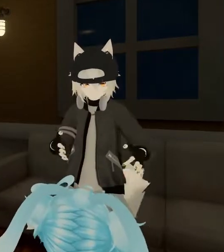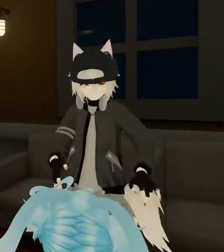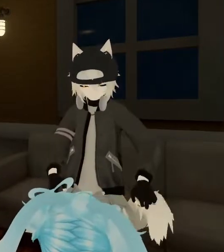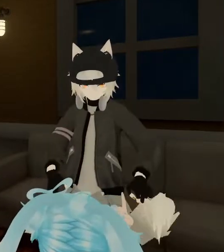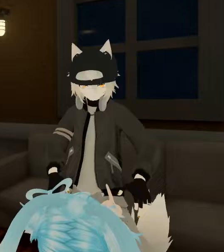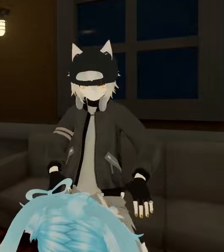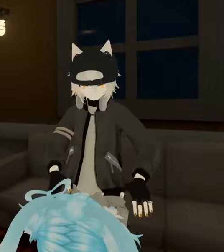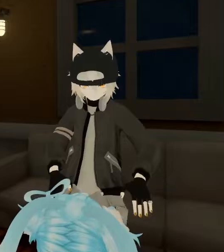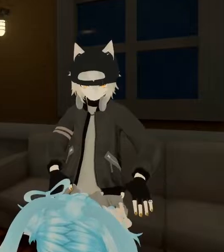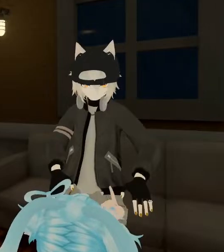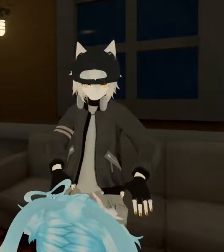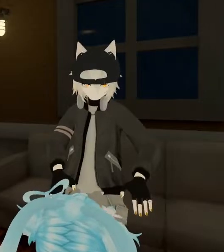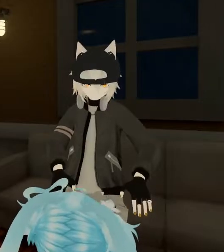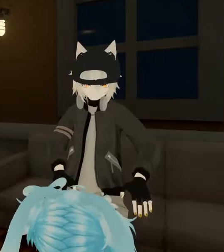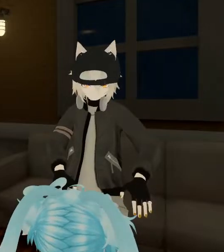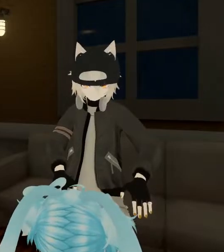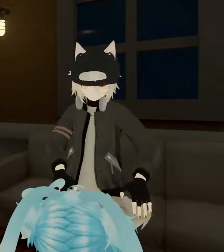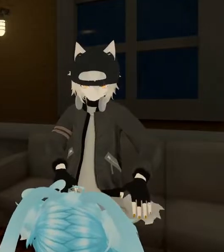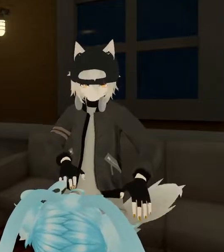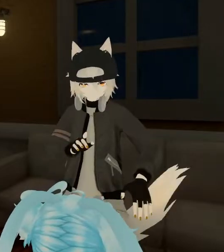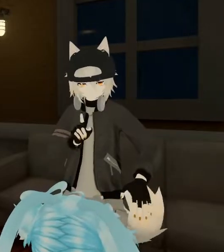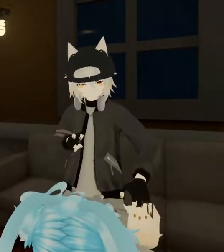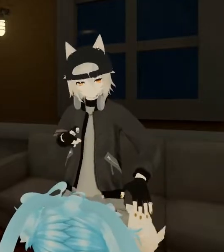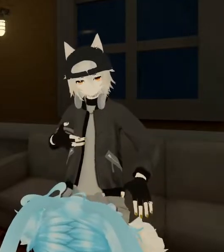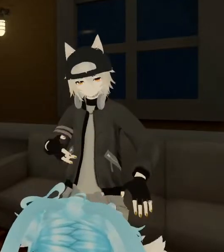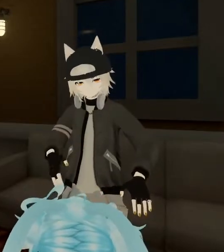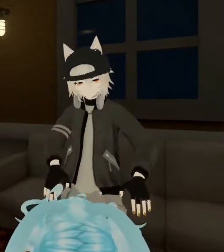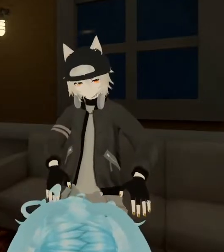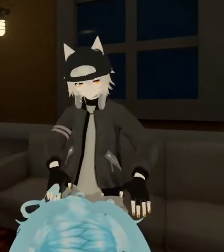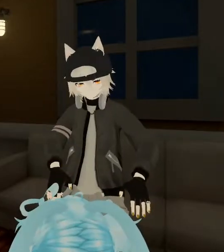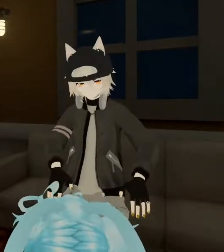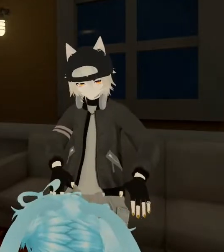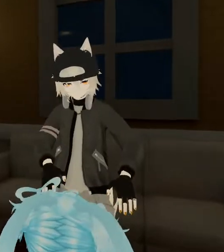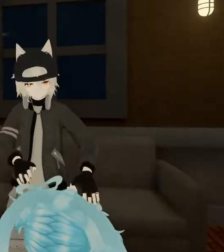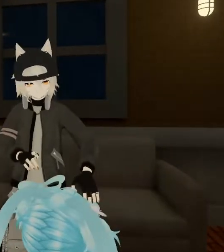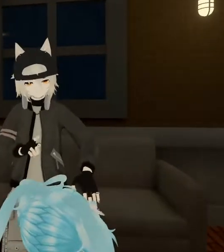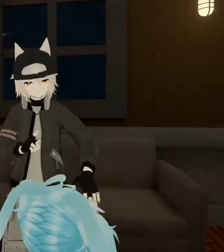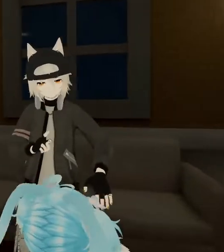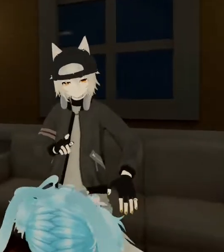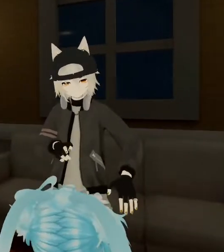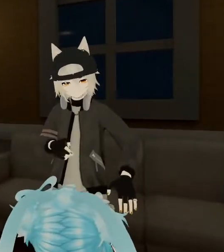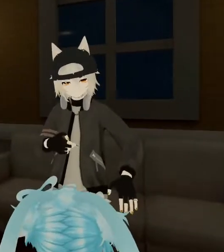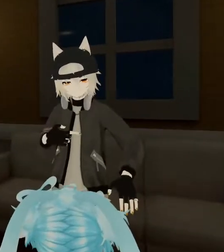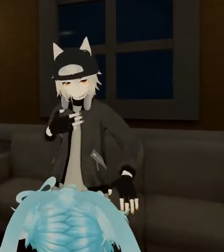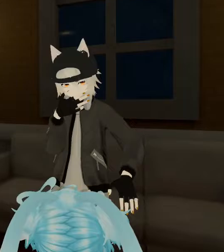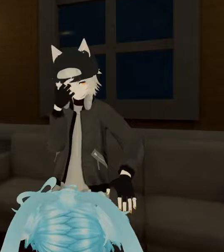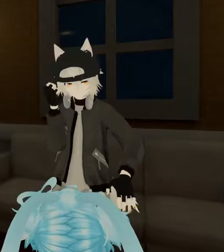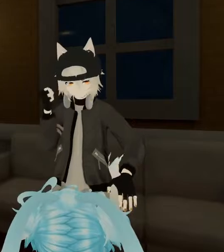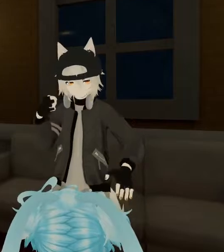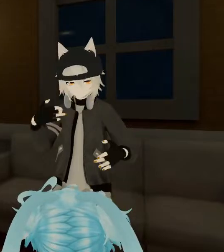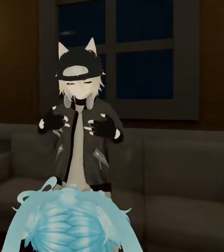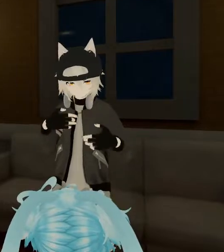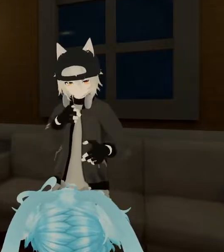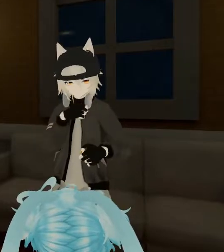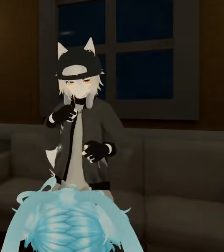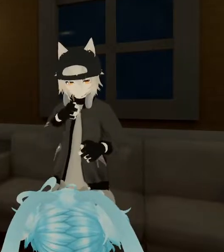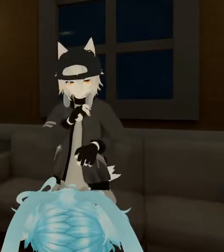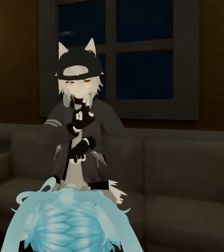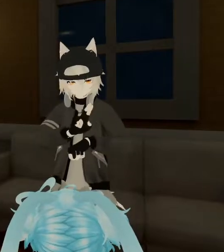Oh shit! The room is You full. may have to do Uh, a new one. I think that's fine. I think they still let people. Yeah,